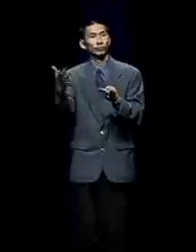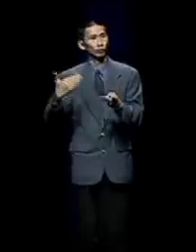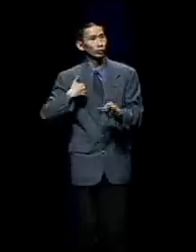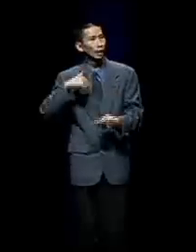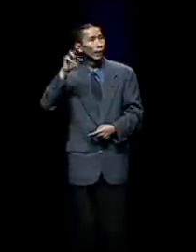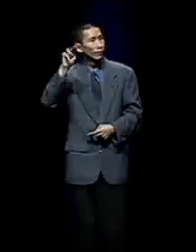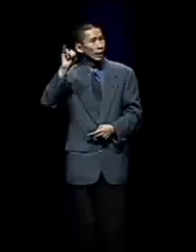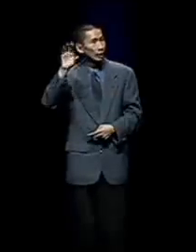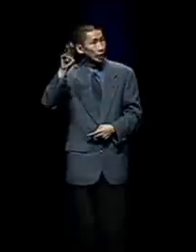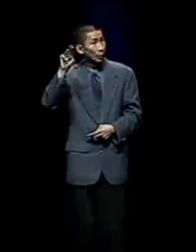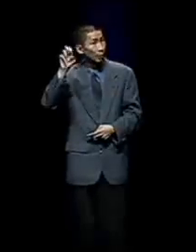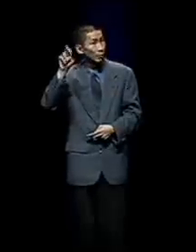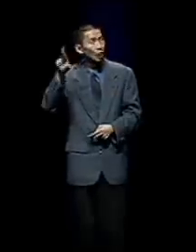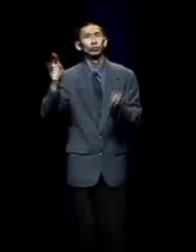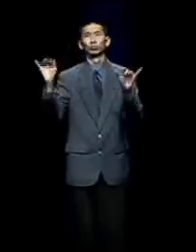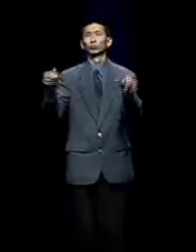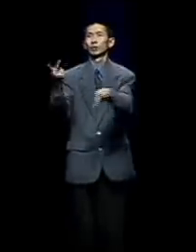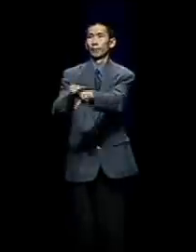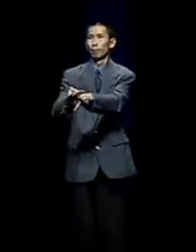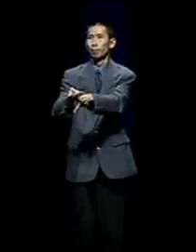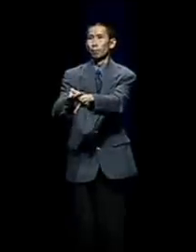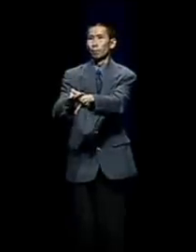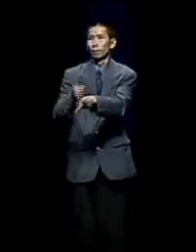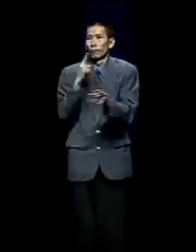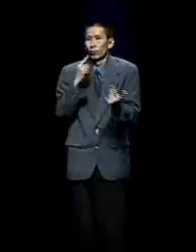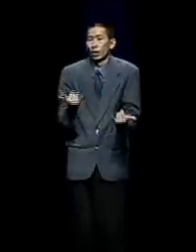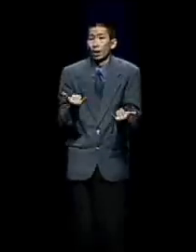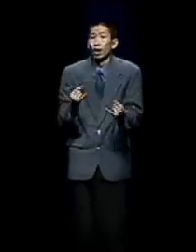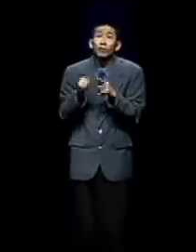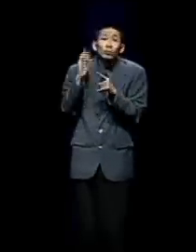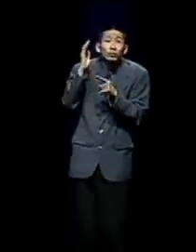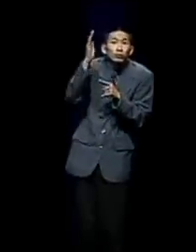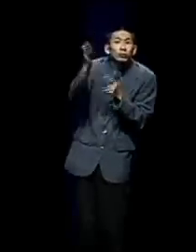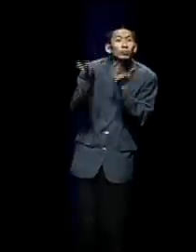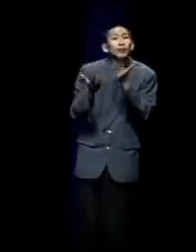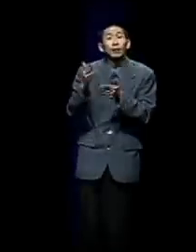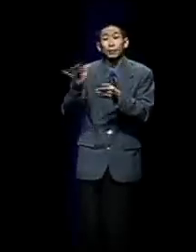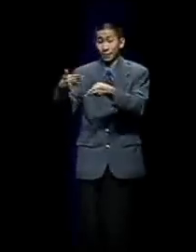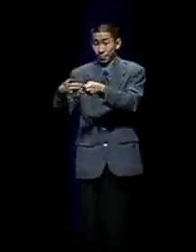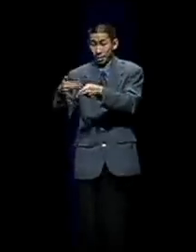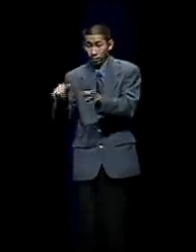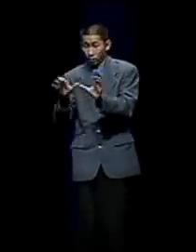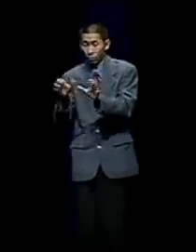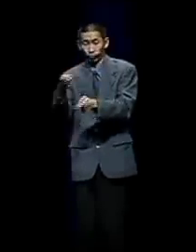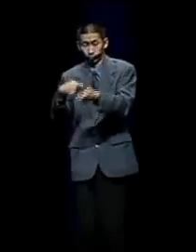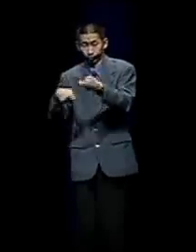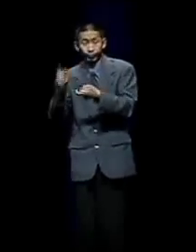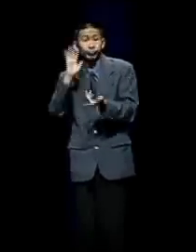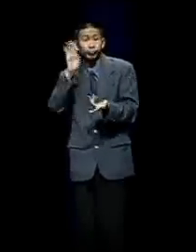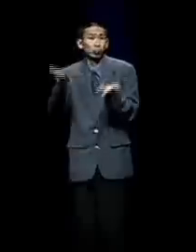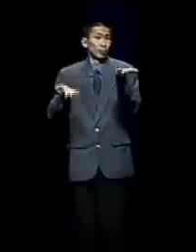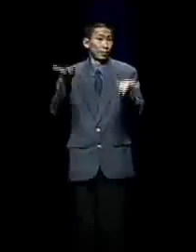the road, there may be a different title, a different name. Does that make sense, everyone? Thank you.